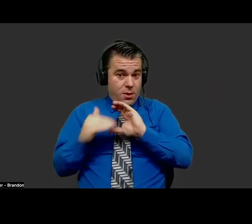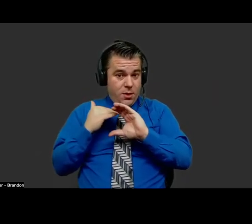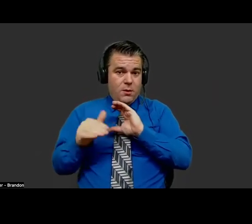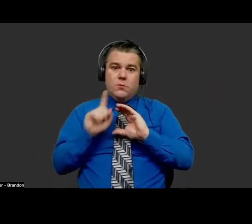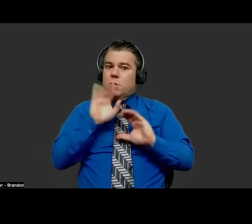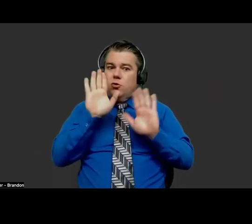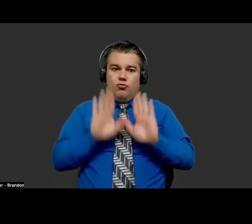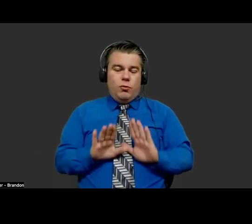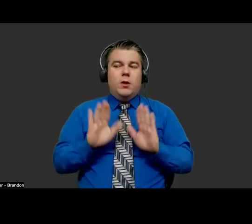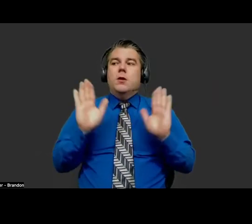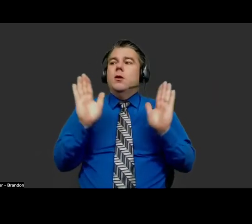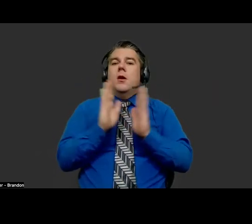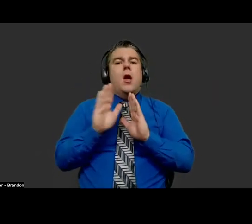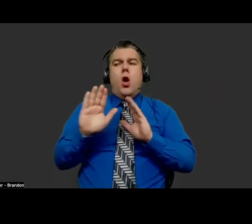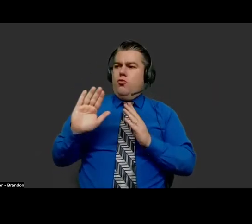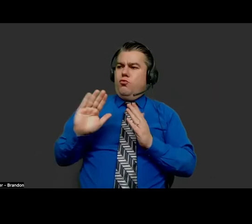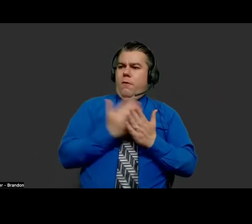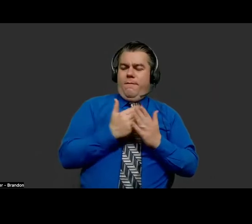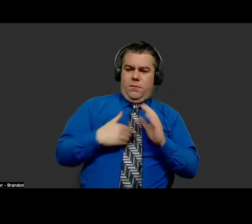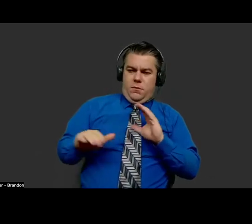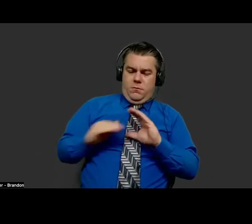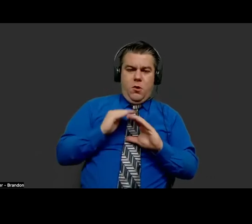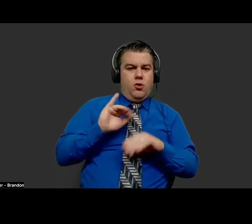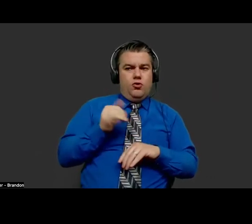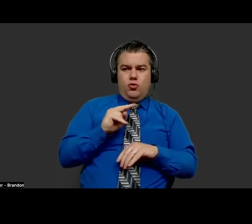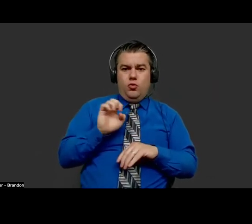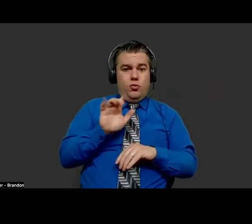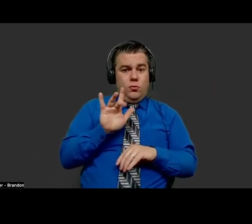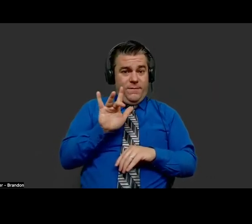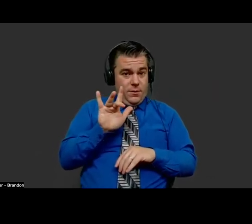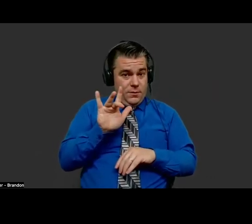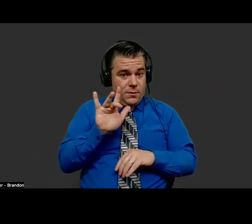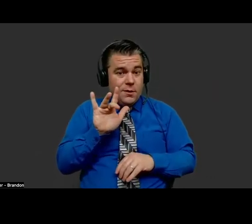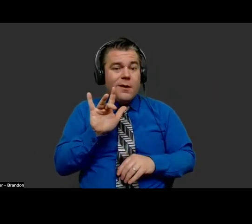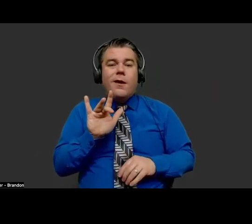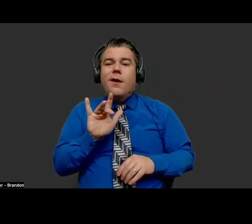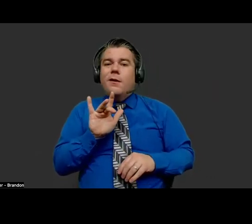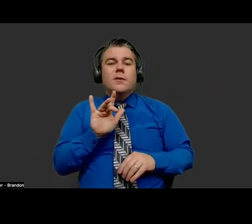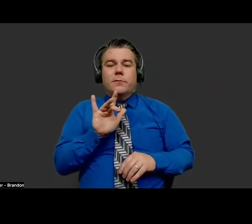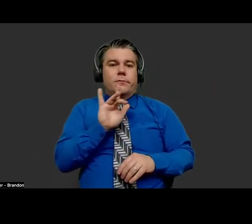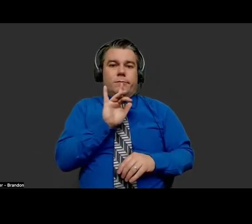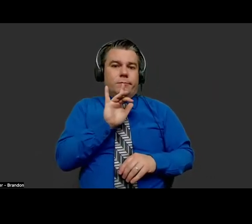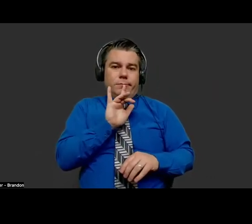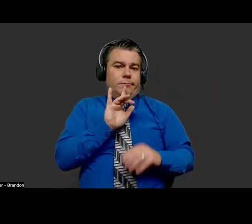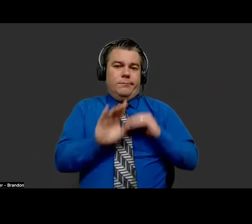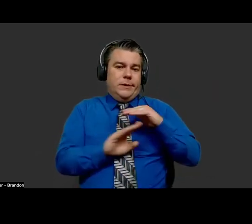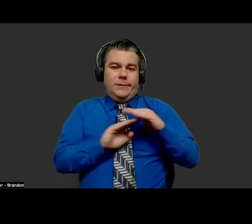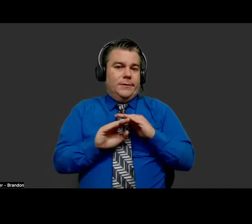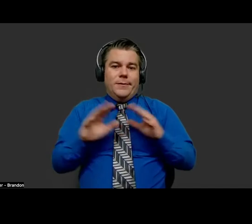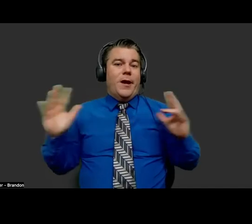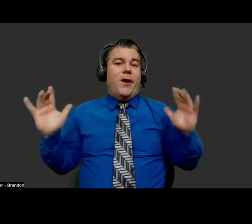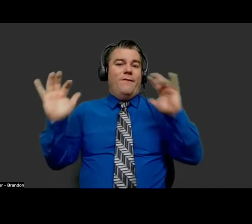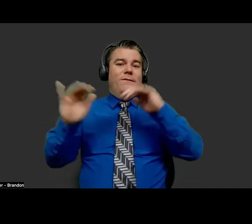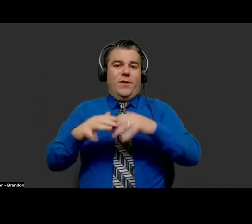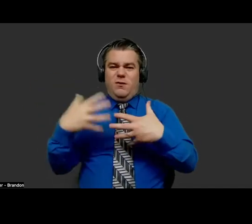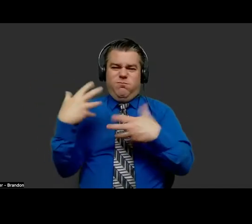It came to me on June 25th, and it's basically convention highlights. So